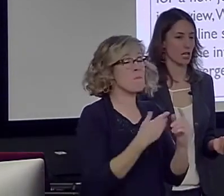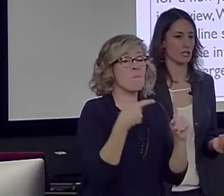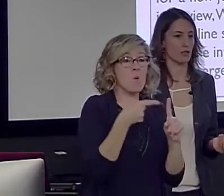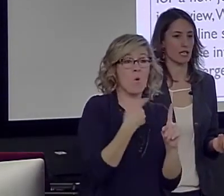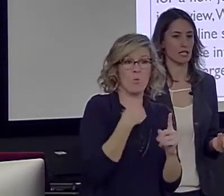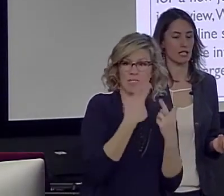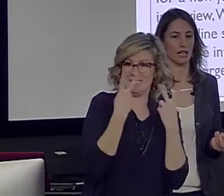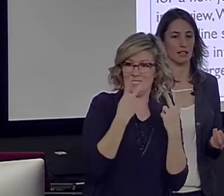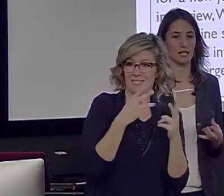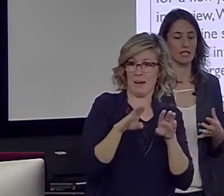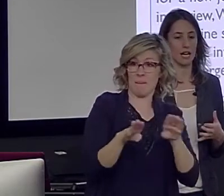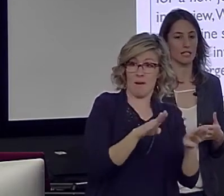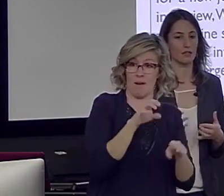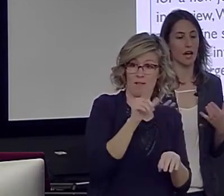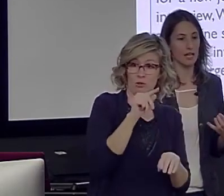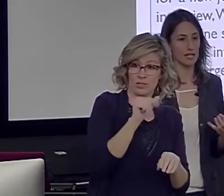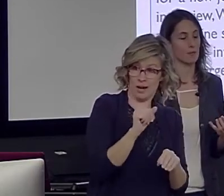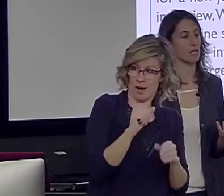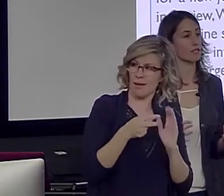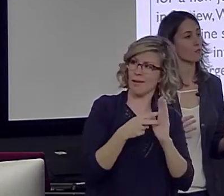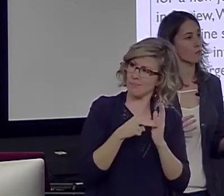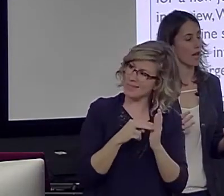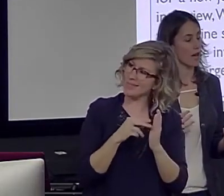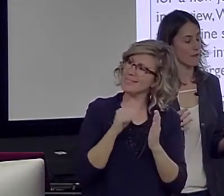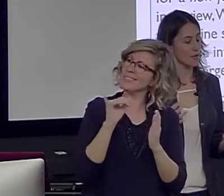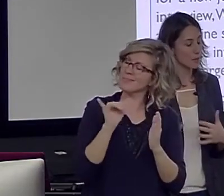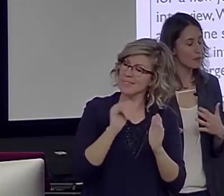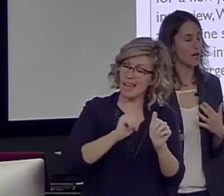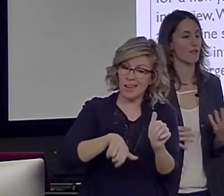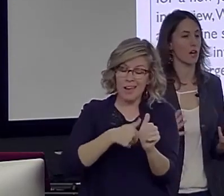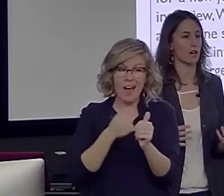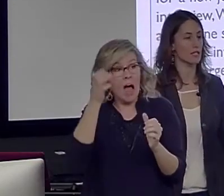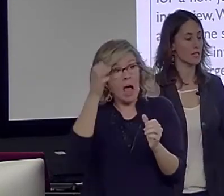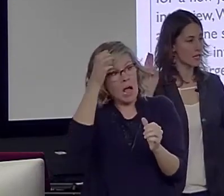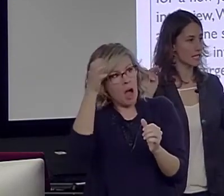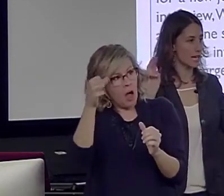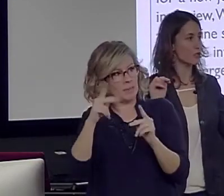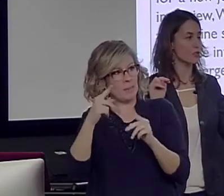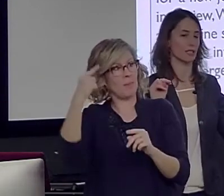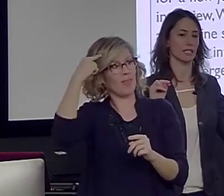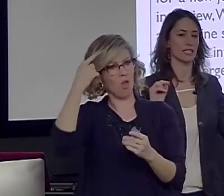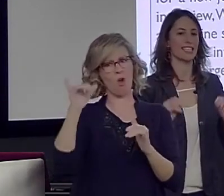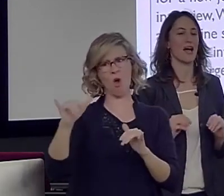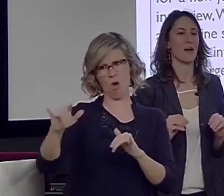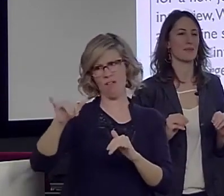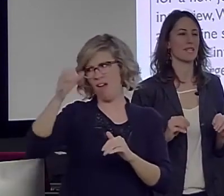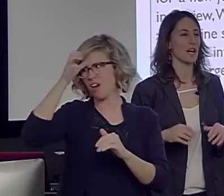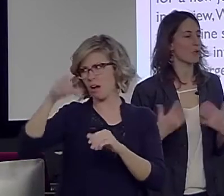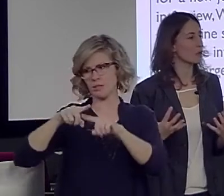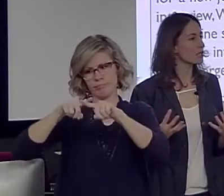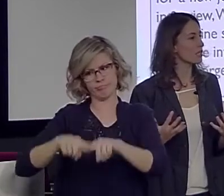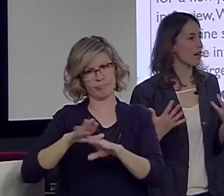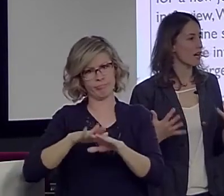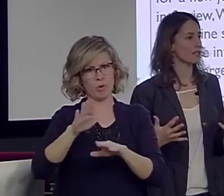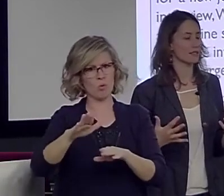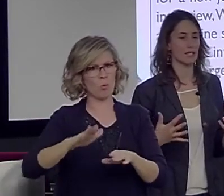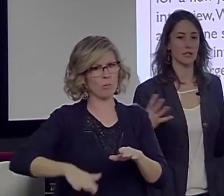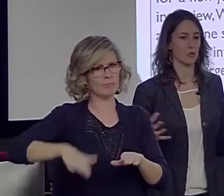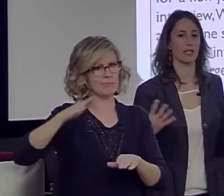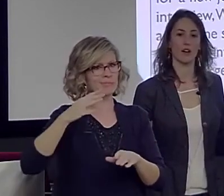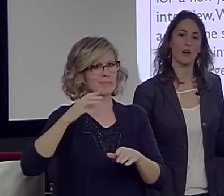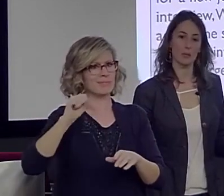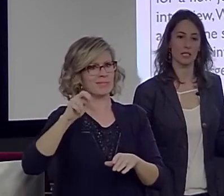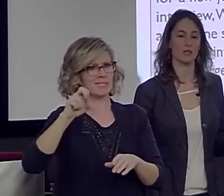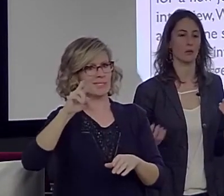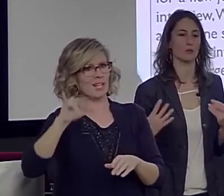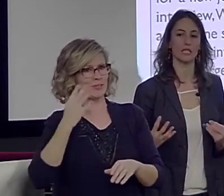data suggests to us is that these kinds of concepts that some people have thought of as sensory are really not